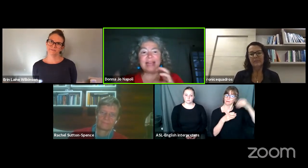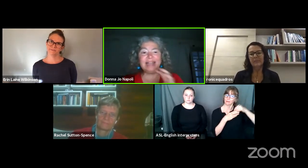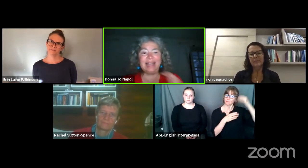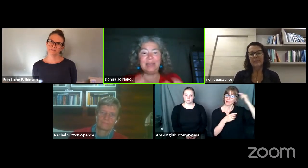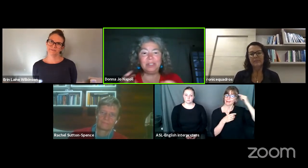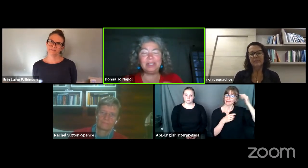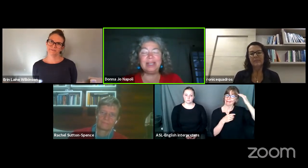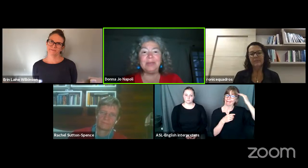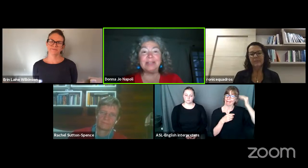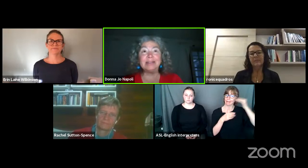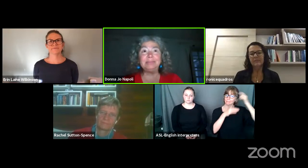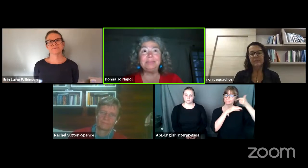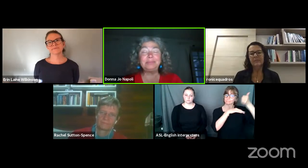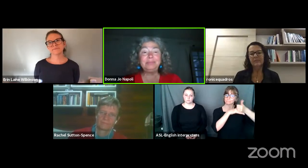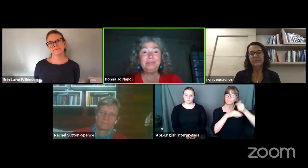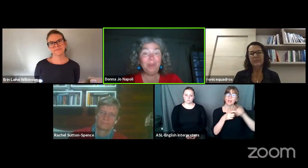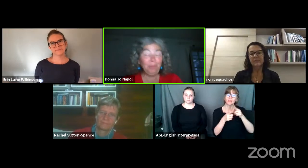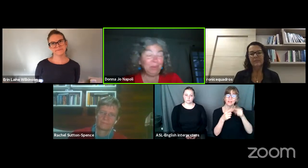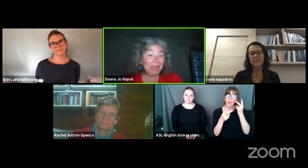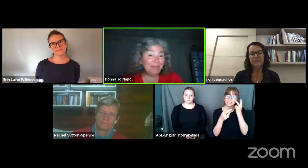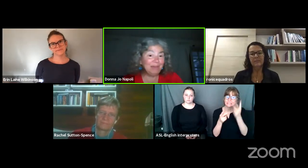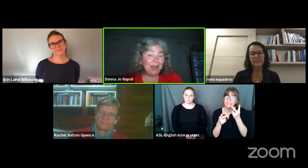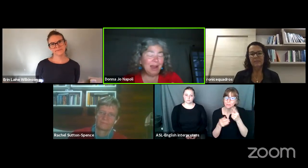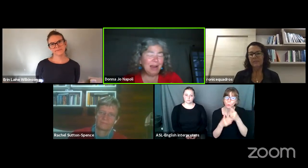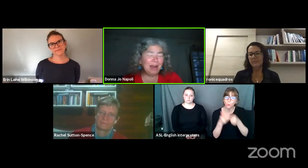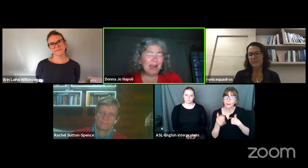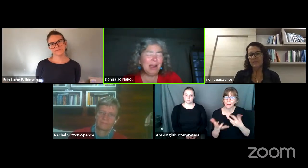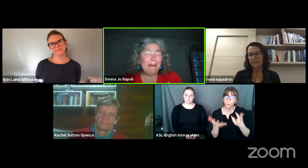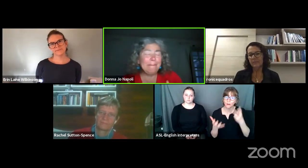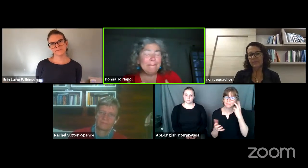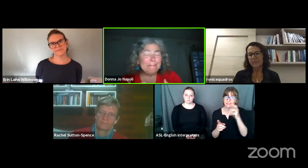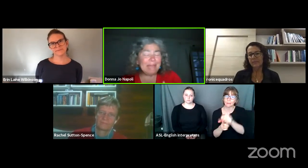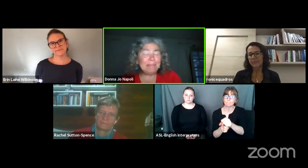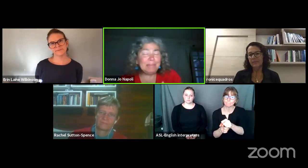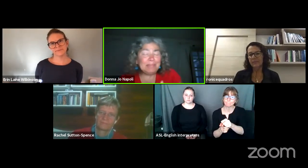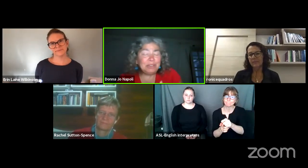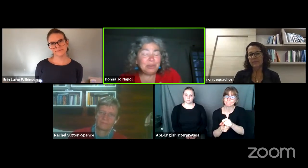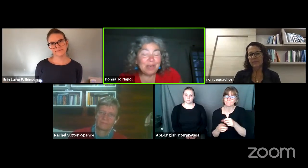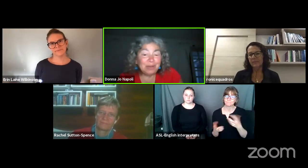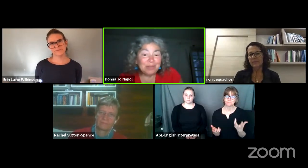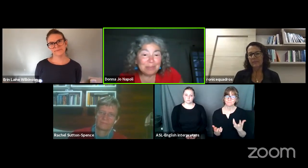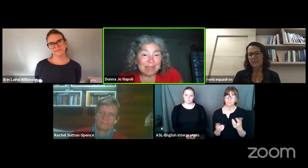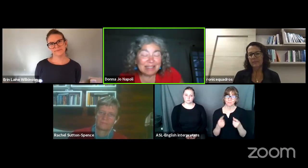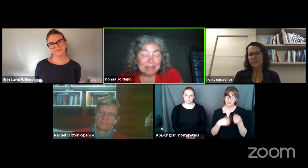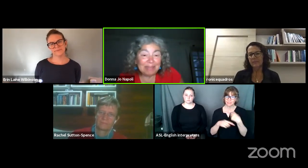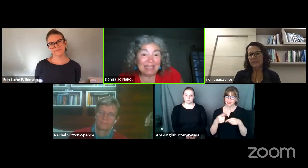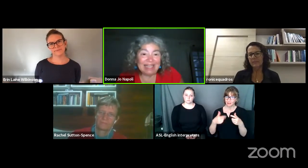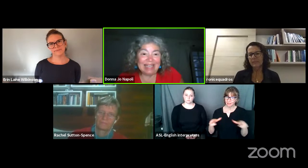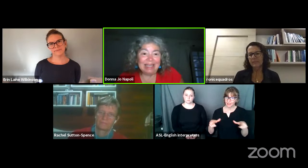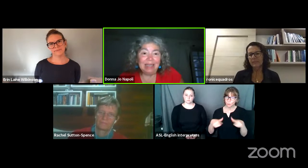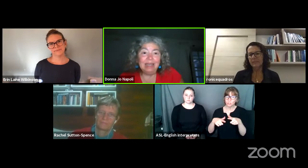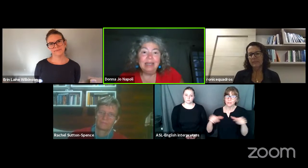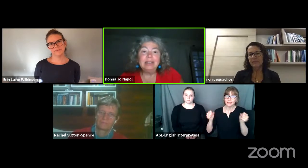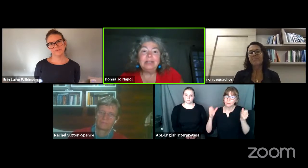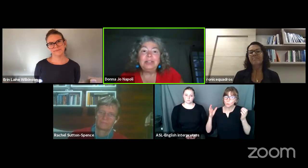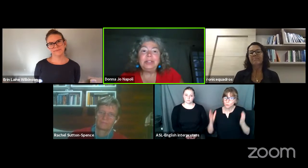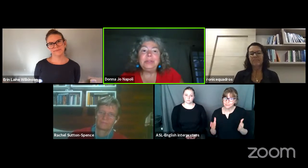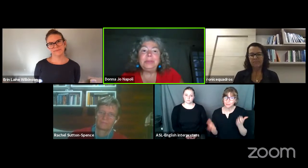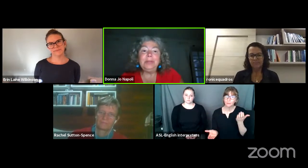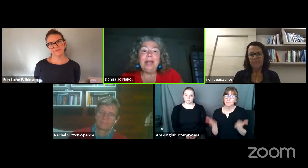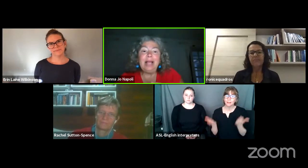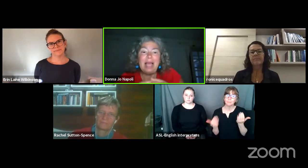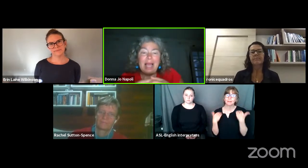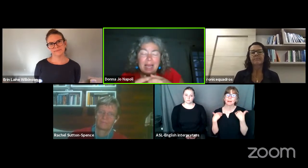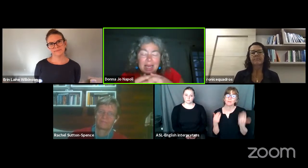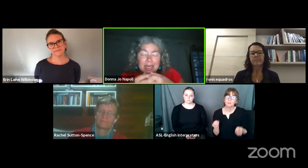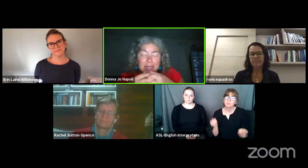As sign language linguists, we have maybe a much greater responsibility